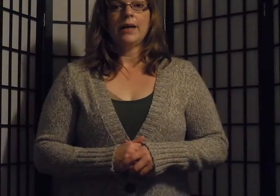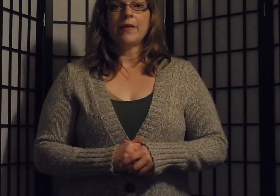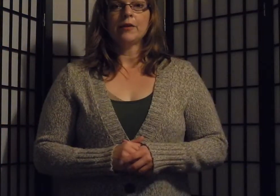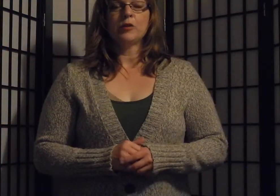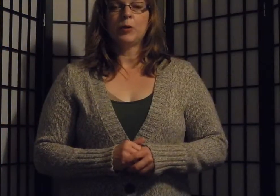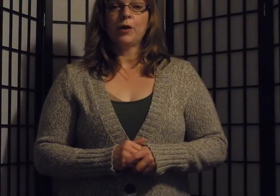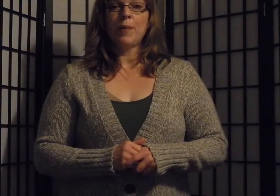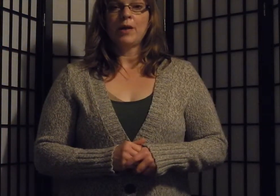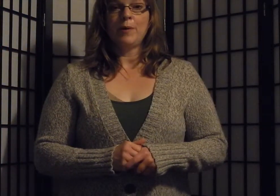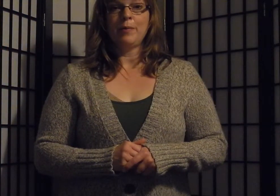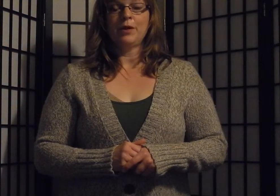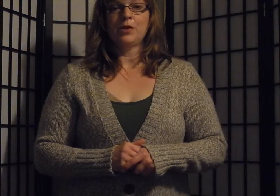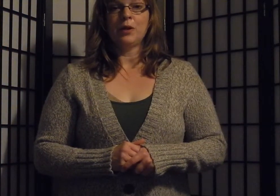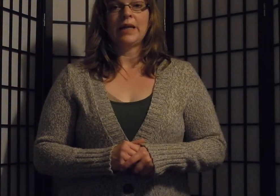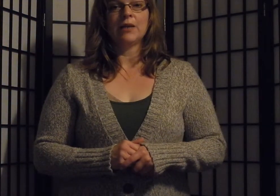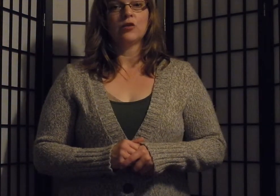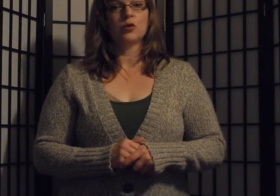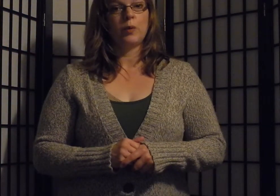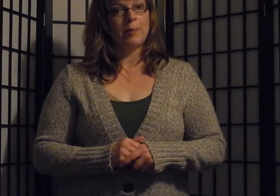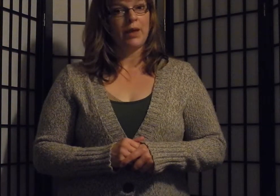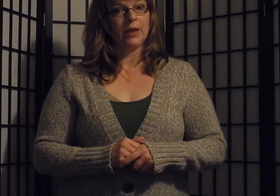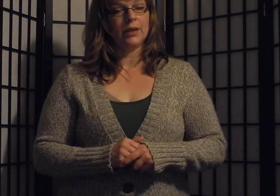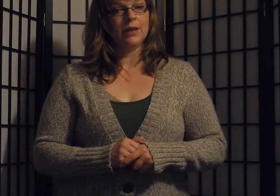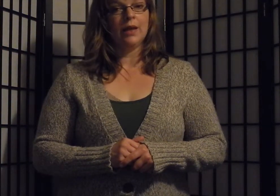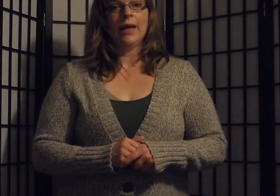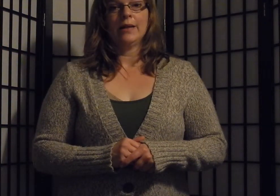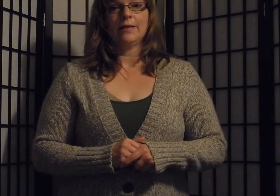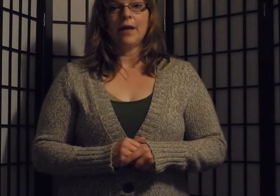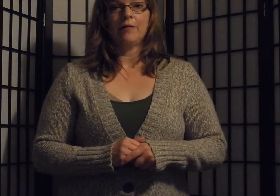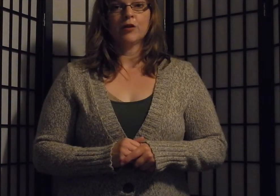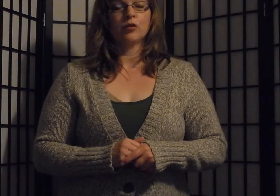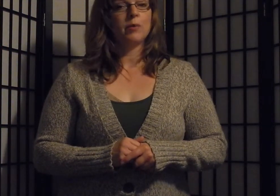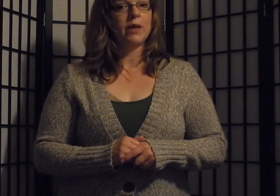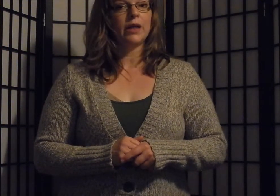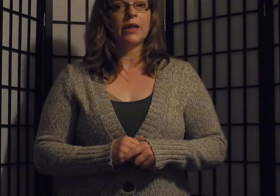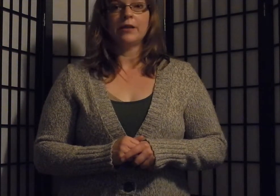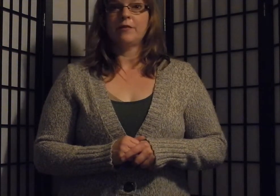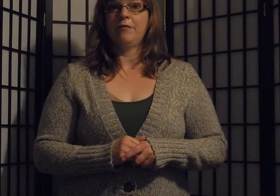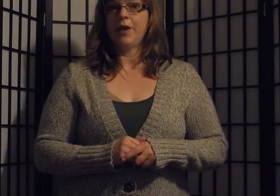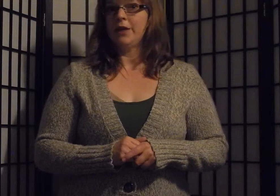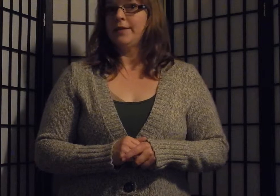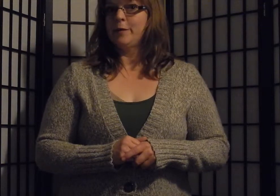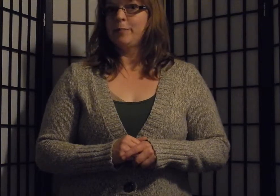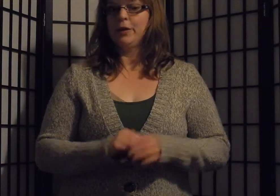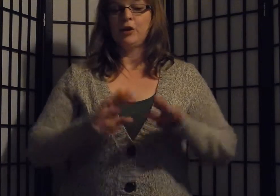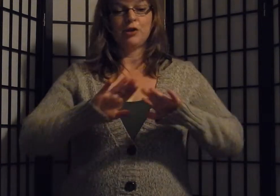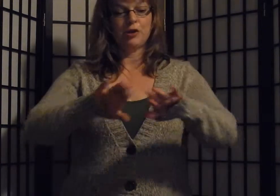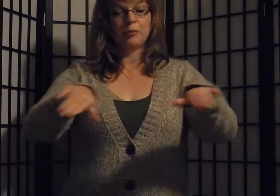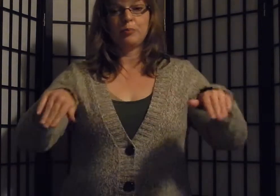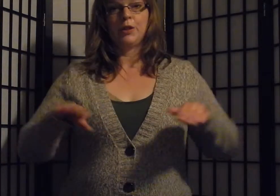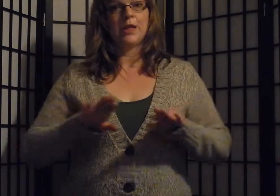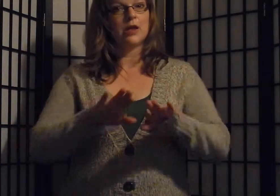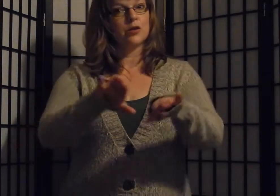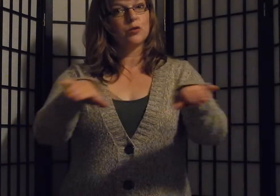Another sport many people enjoy is swimming. And the sign for swimming is very simple. You just pretend to